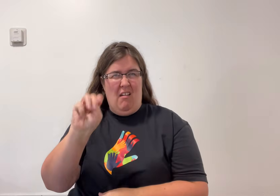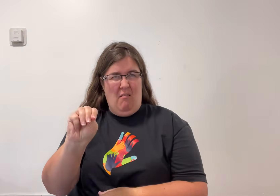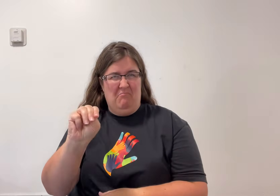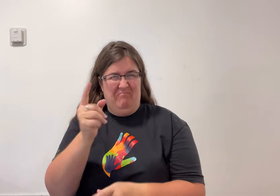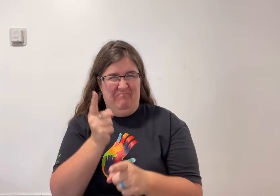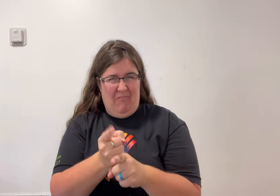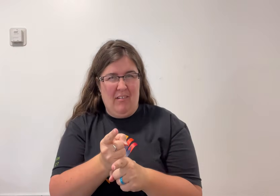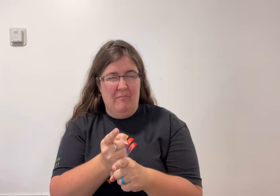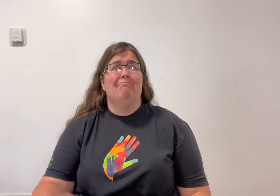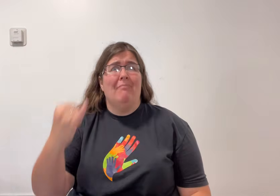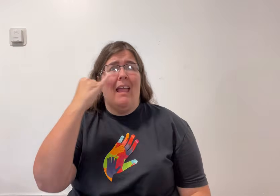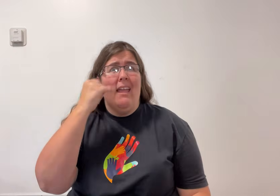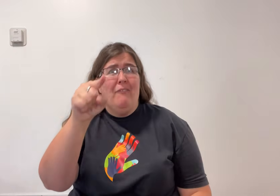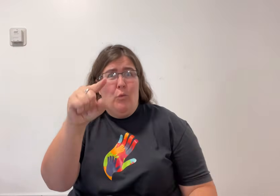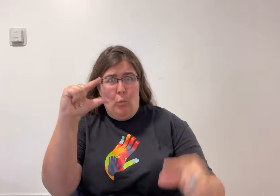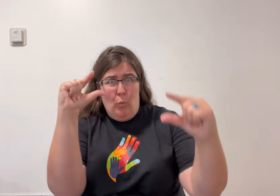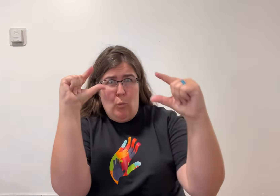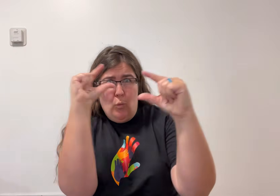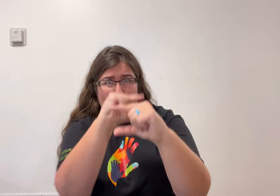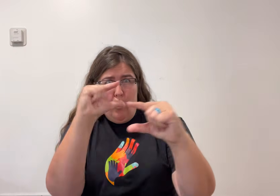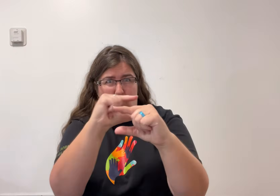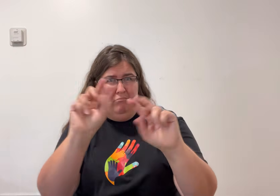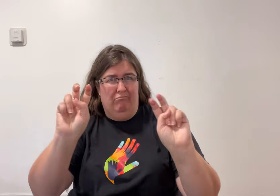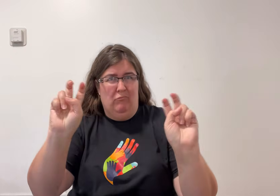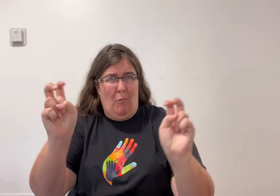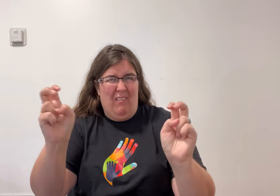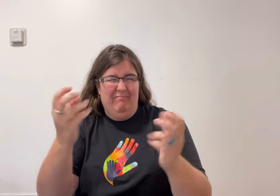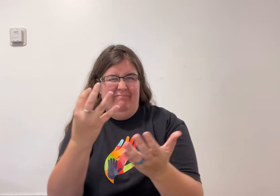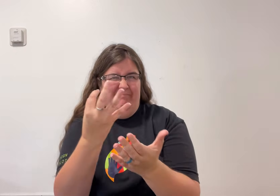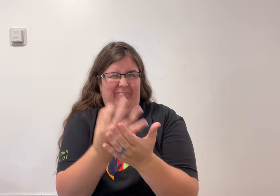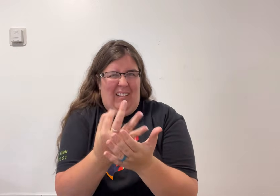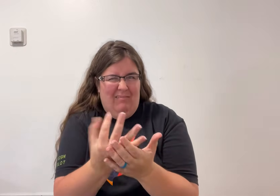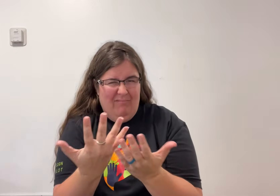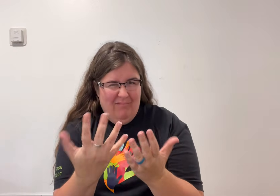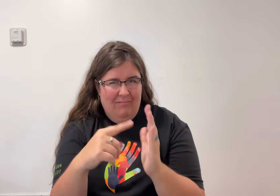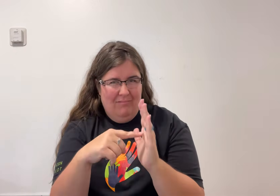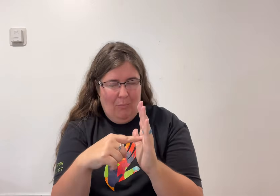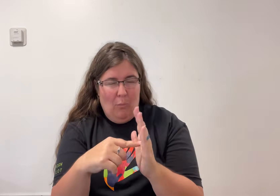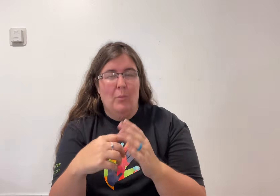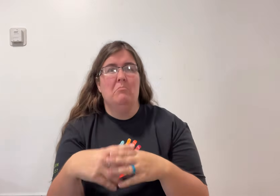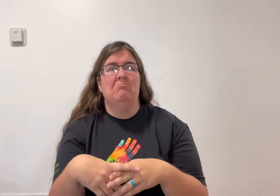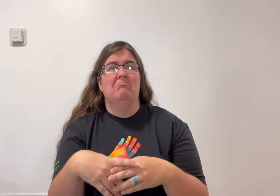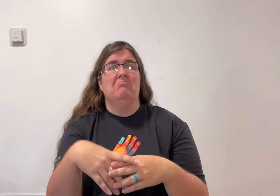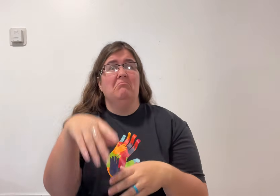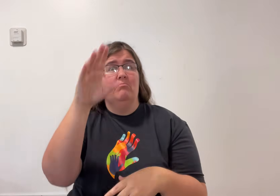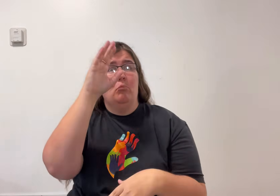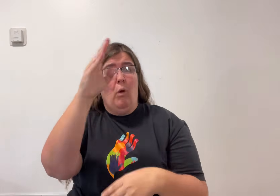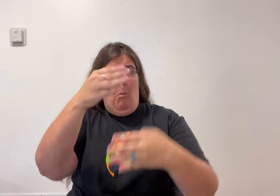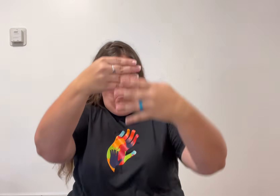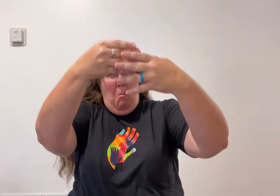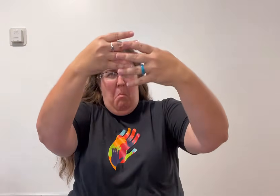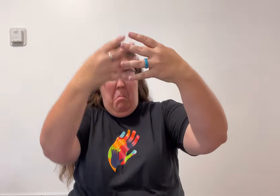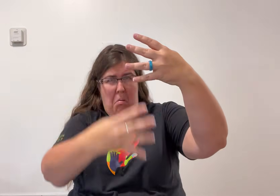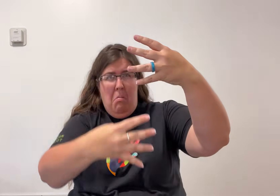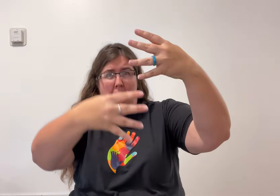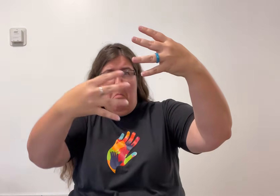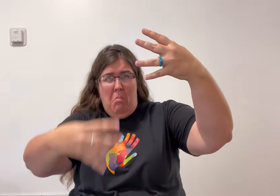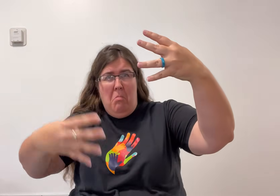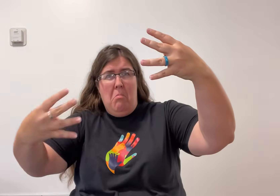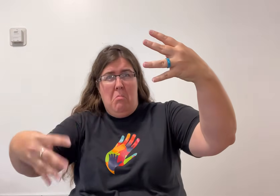language models, right? If you Google a topic like finance, for example, you will get an